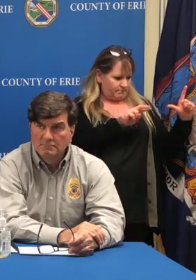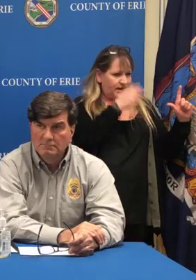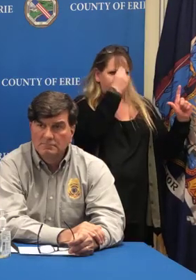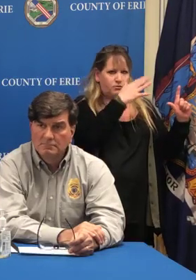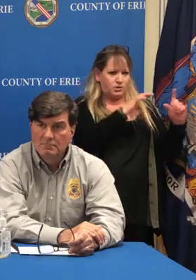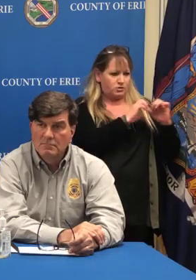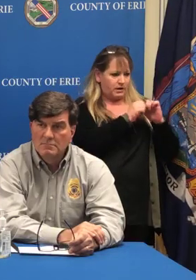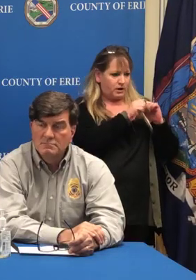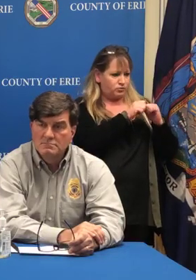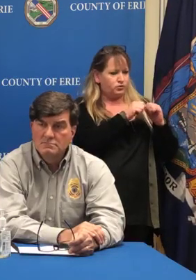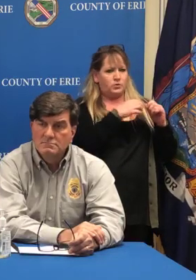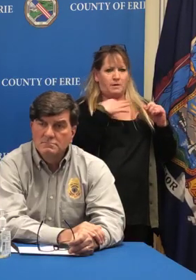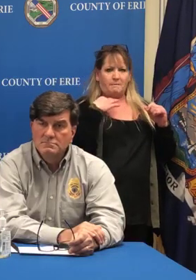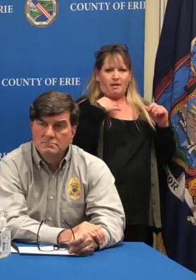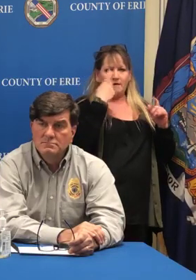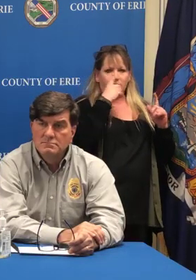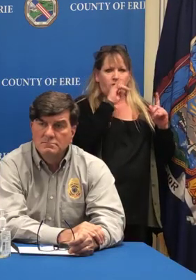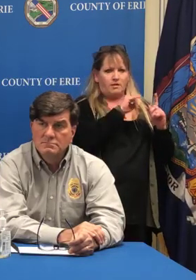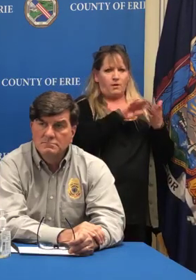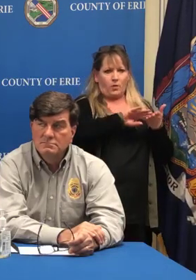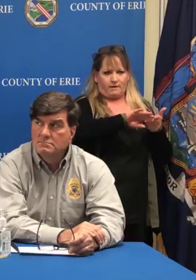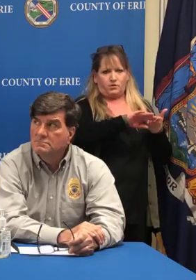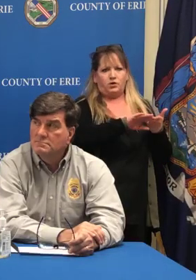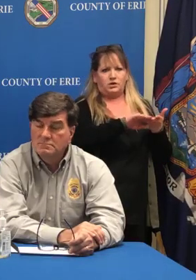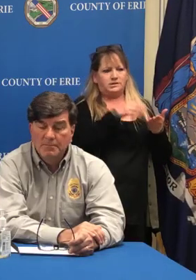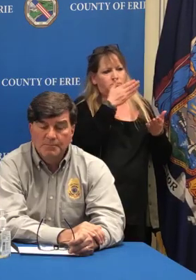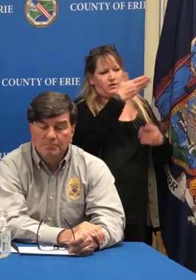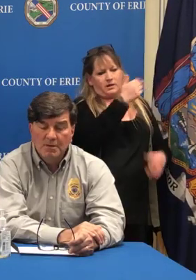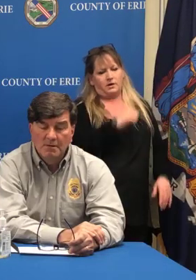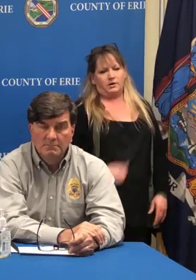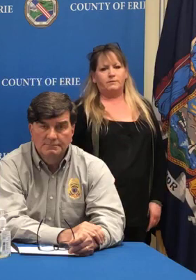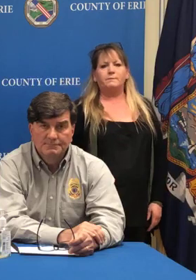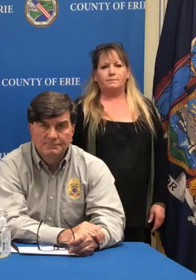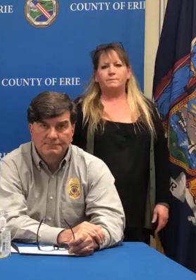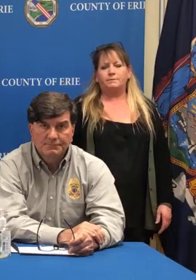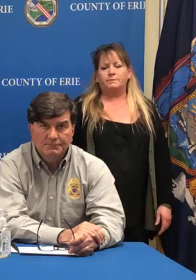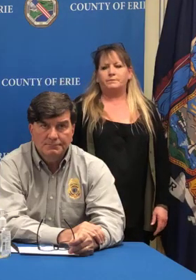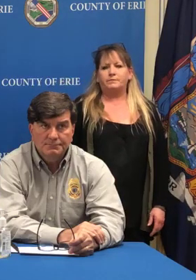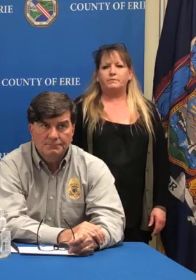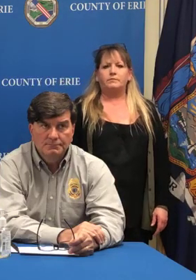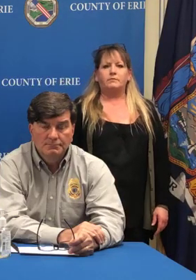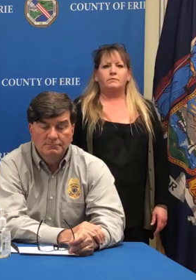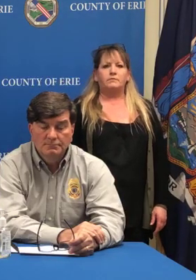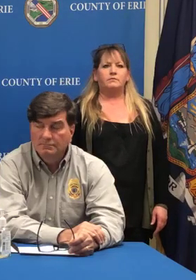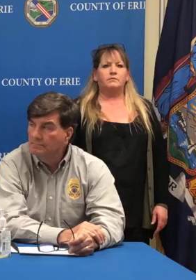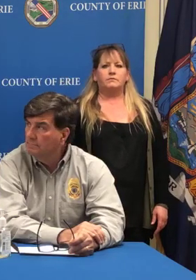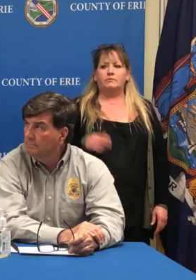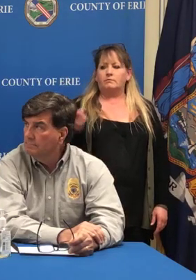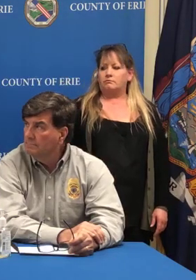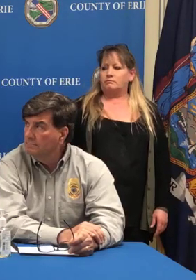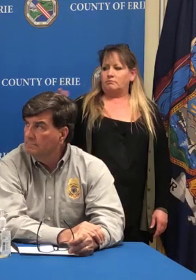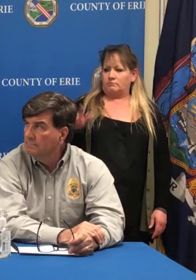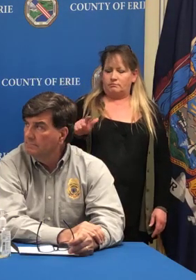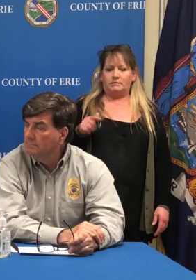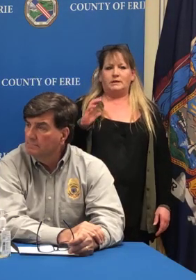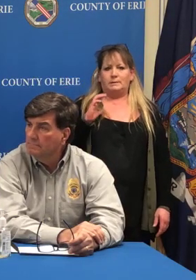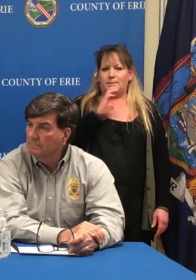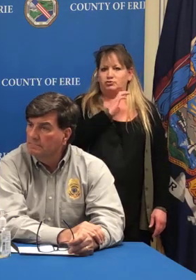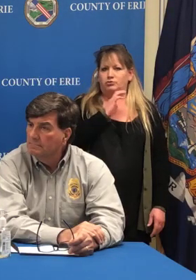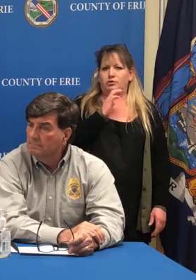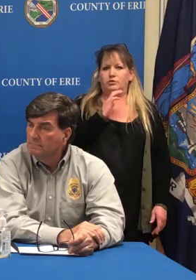including how to apply for a waiver, is on that website. With that, I'm going to turn it over to our